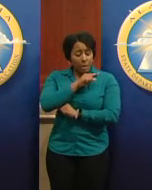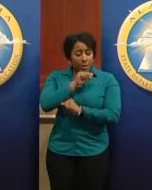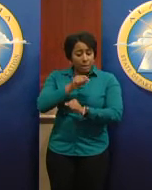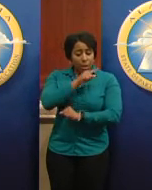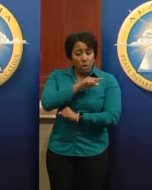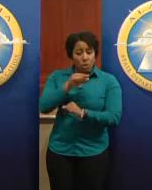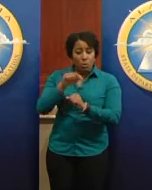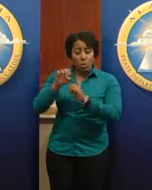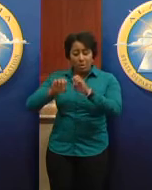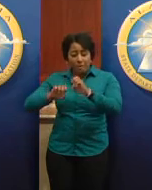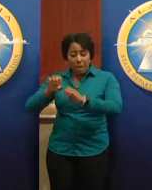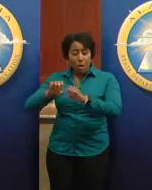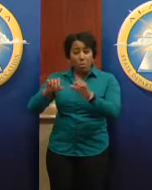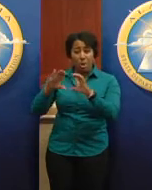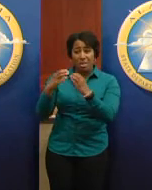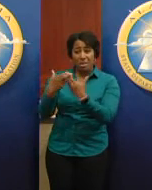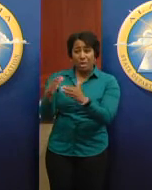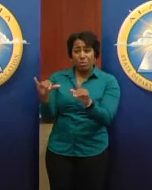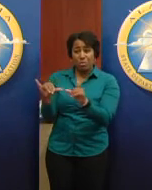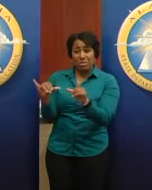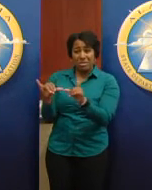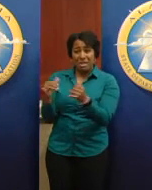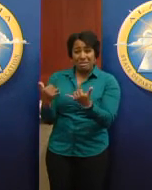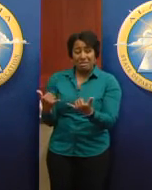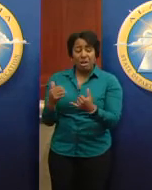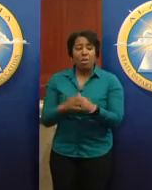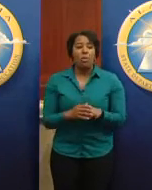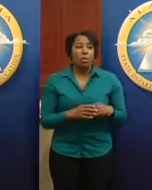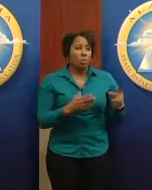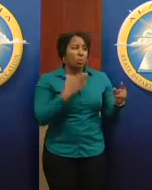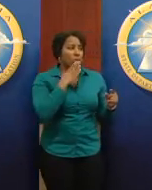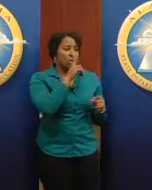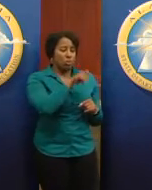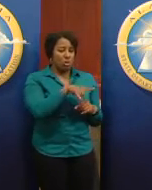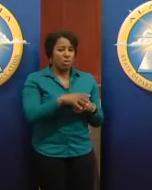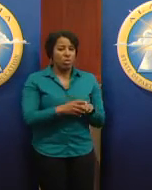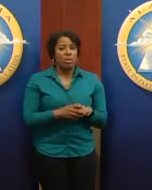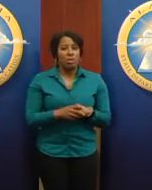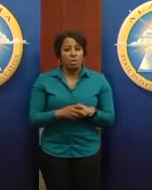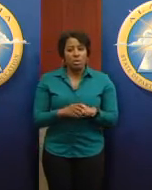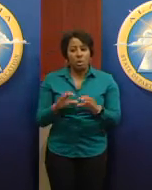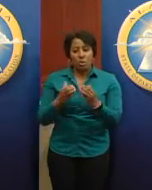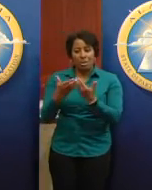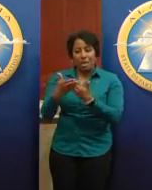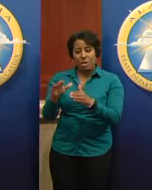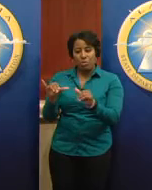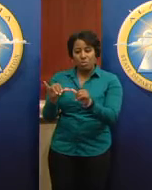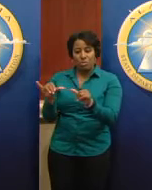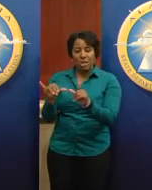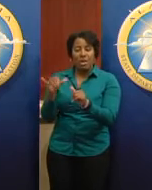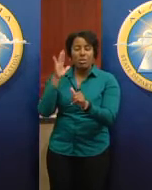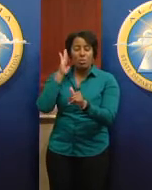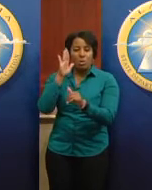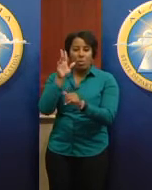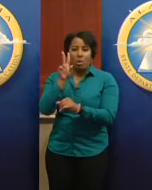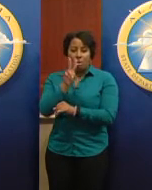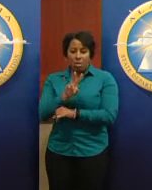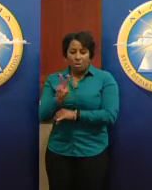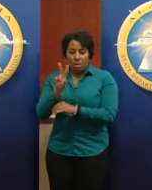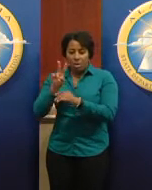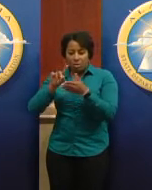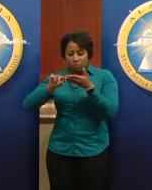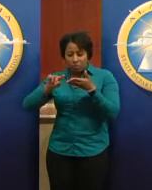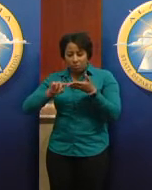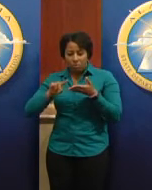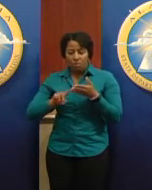sizes are? Very good question. So we are going to look at those things across the state. We